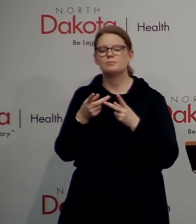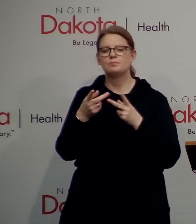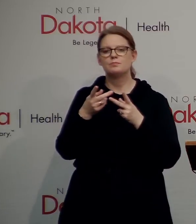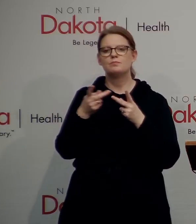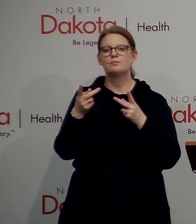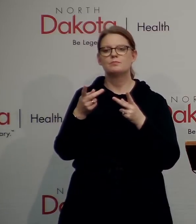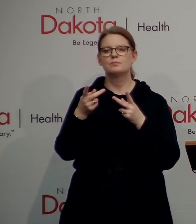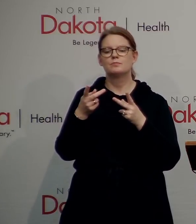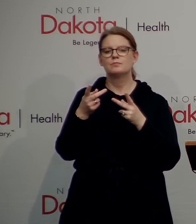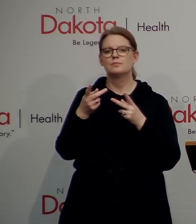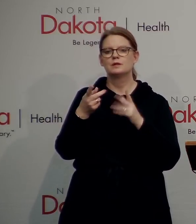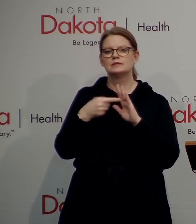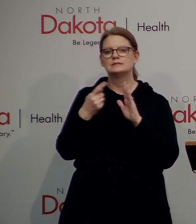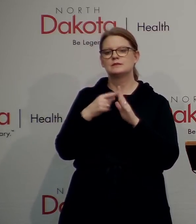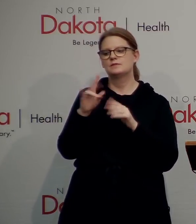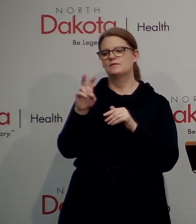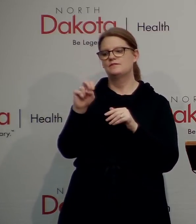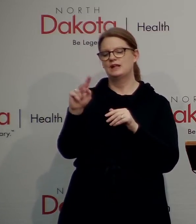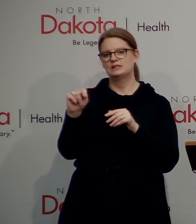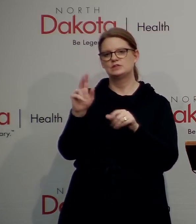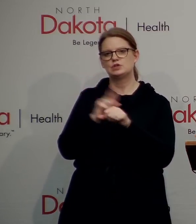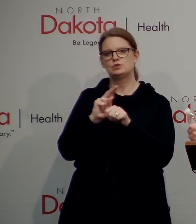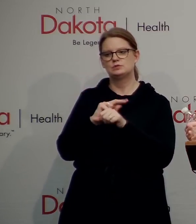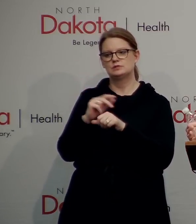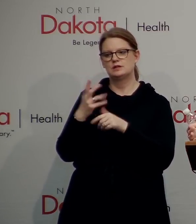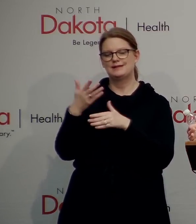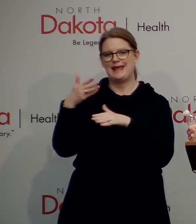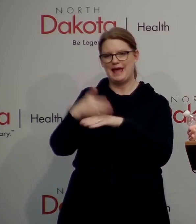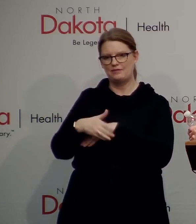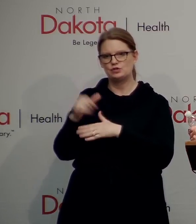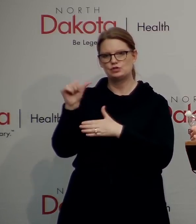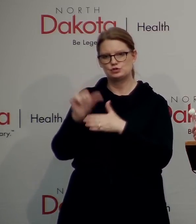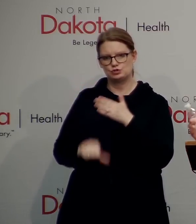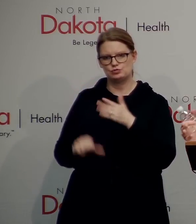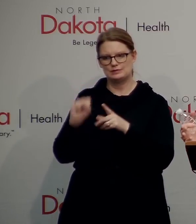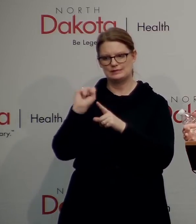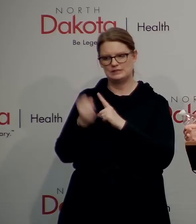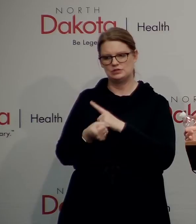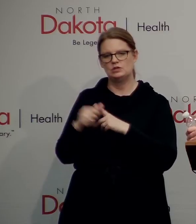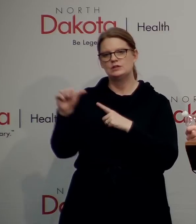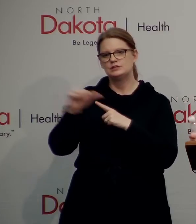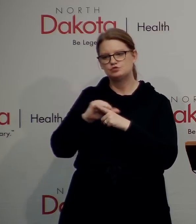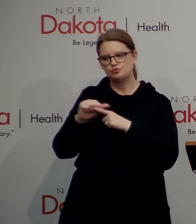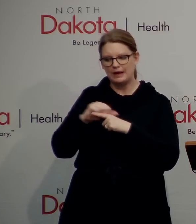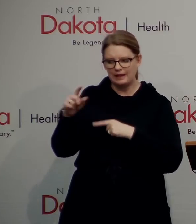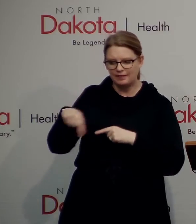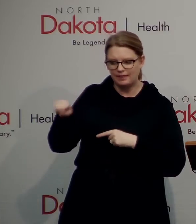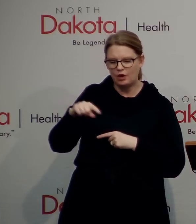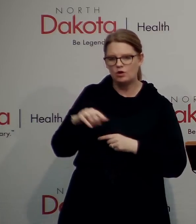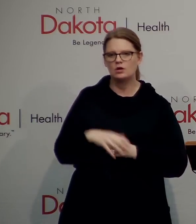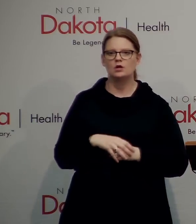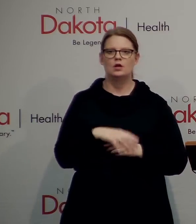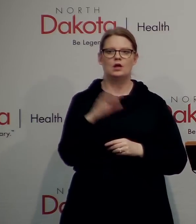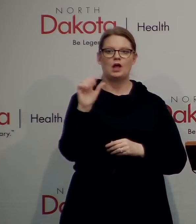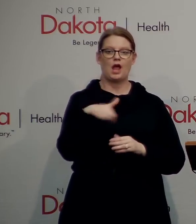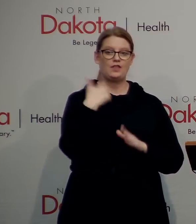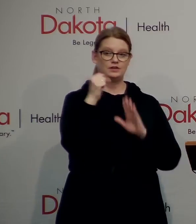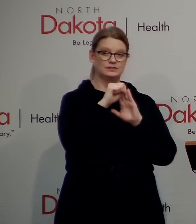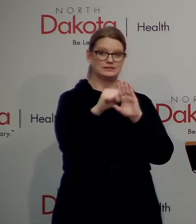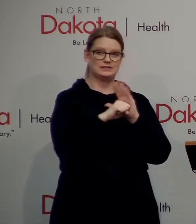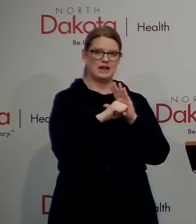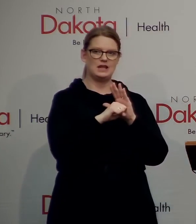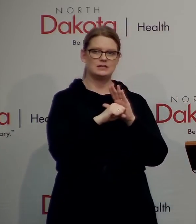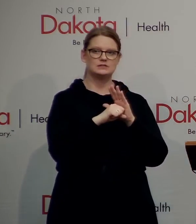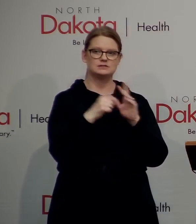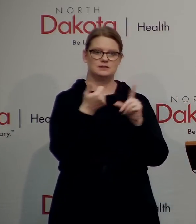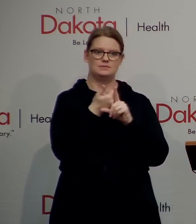ventilators are used in a post-surgical situation, so we've got training there. Other states that are further down